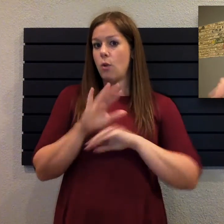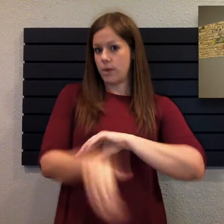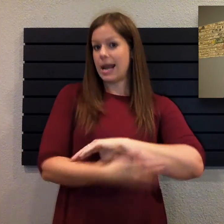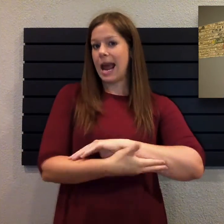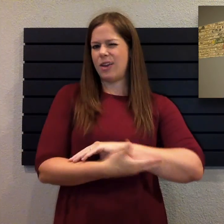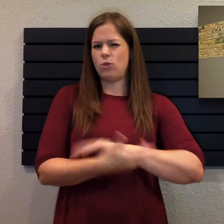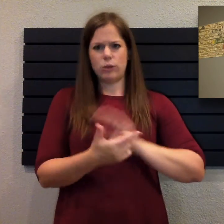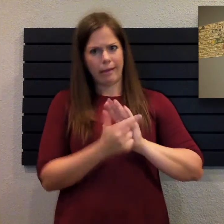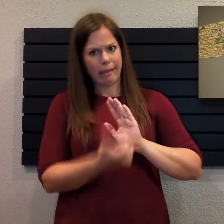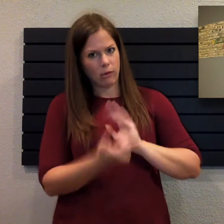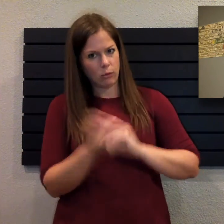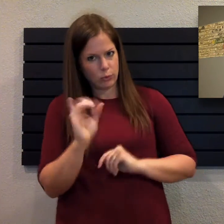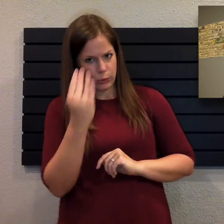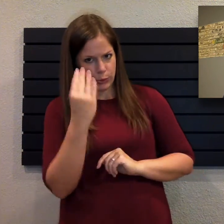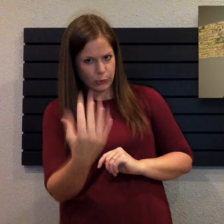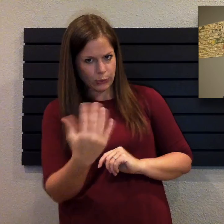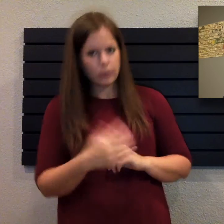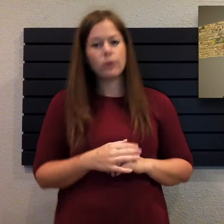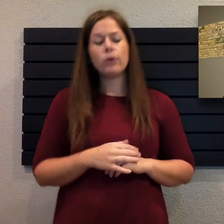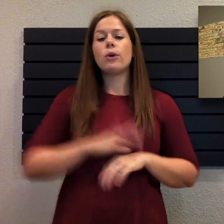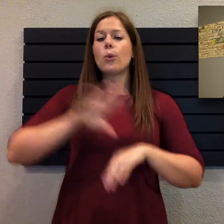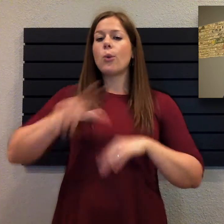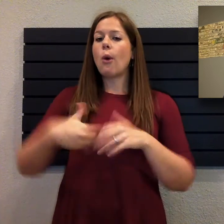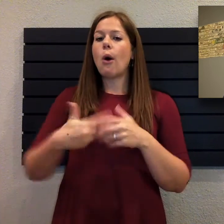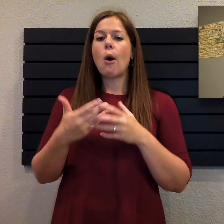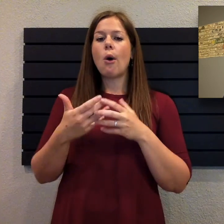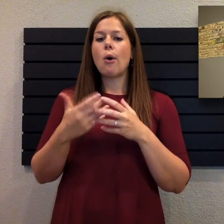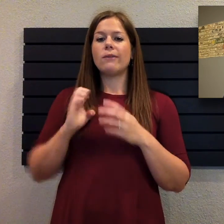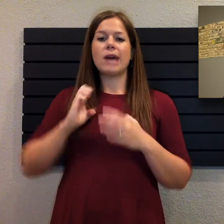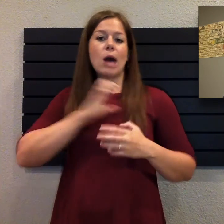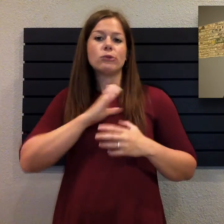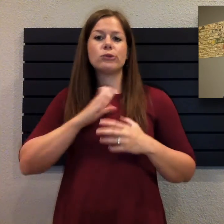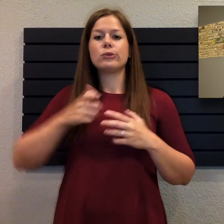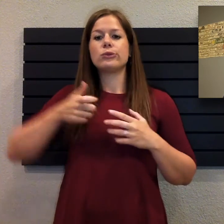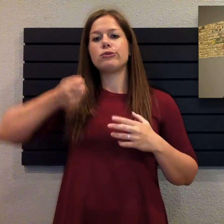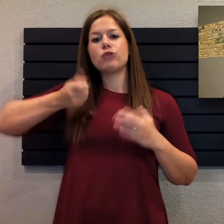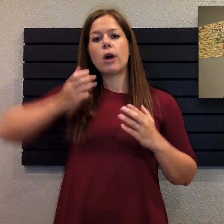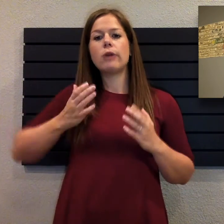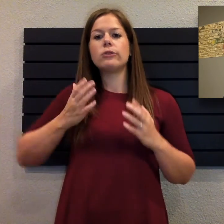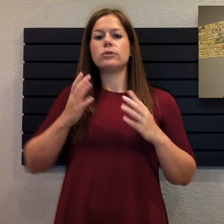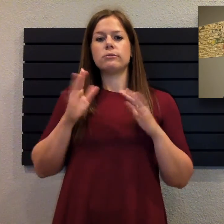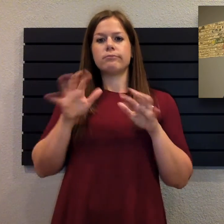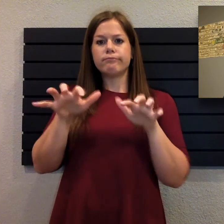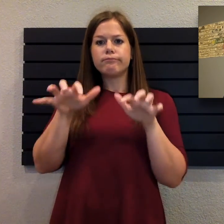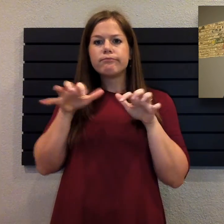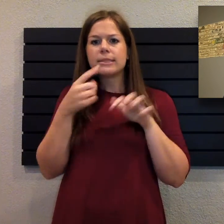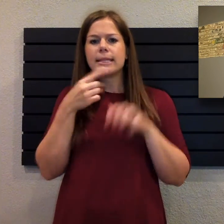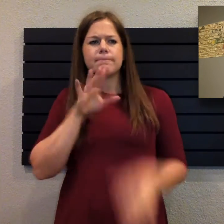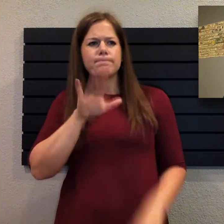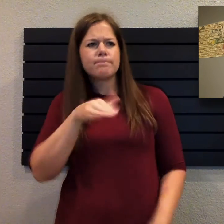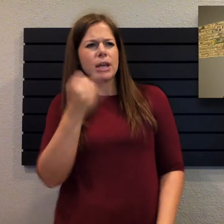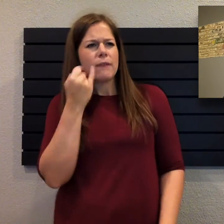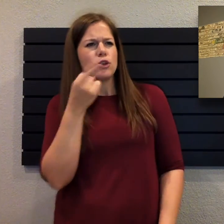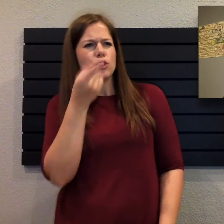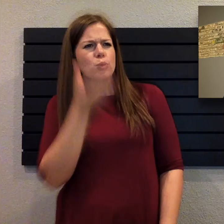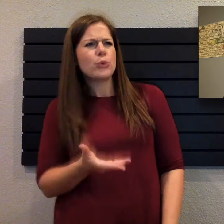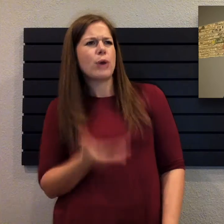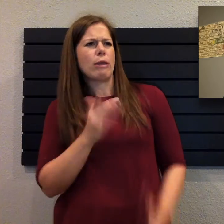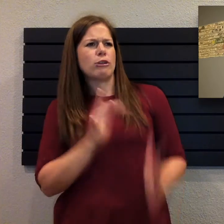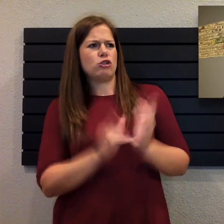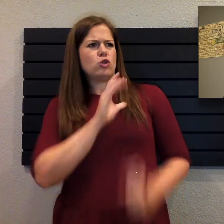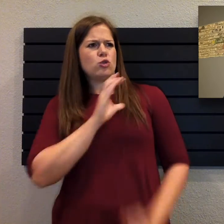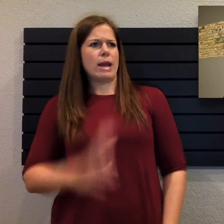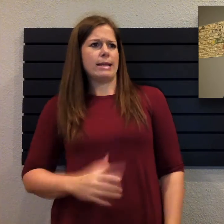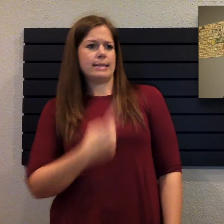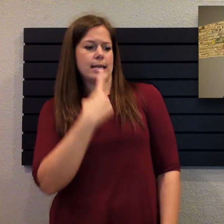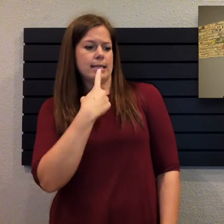was illegal. The council of elders of people assembled, both chief priests and scribes, and they led him away to the council chamber, saying, if you're the Christ, tell us.